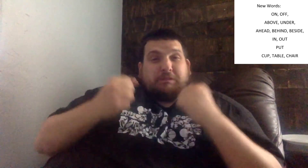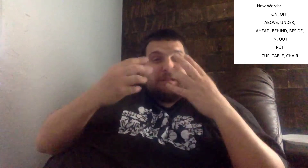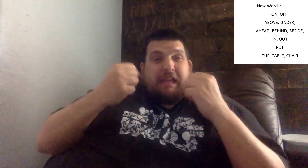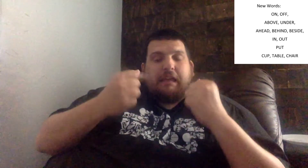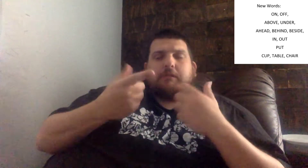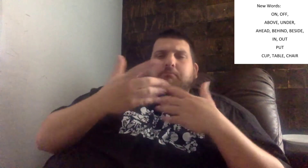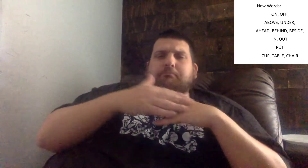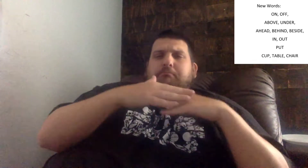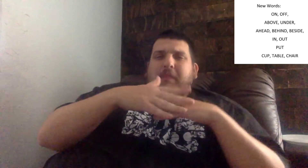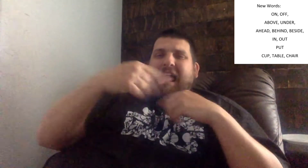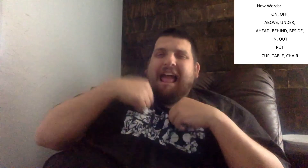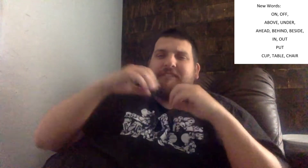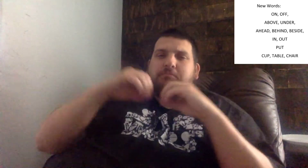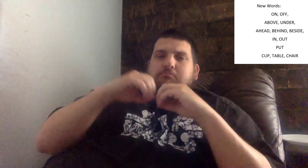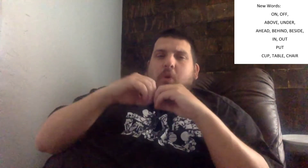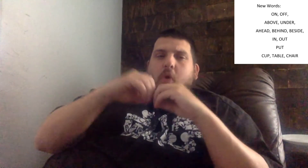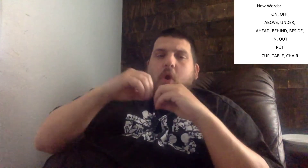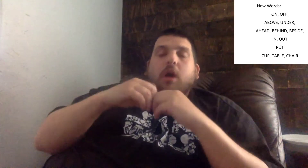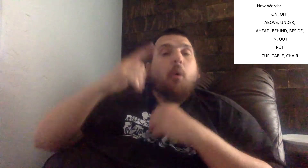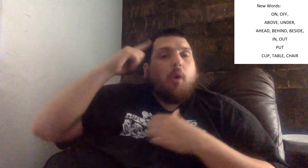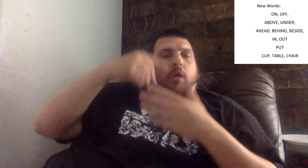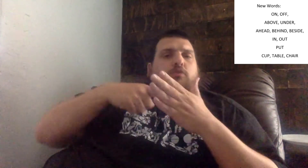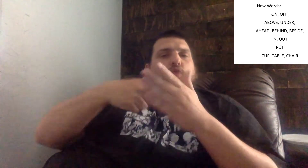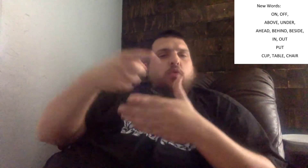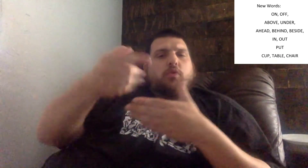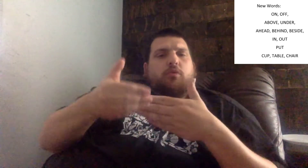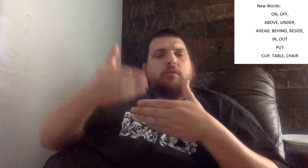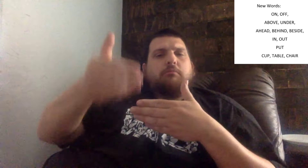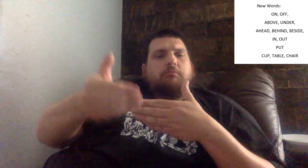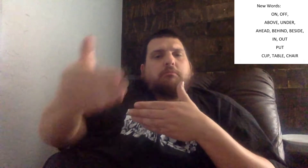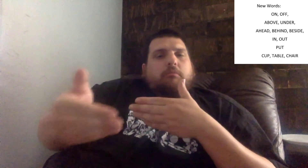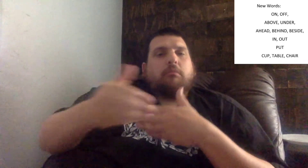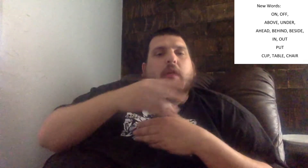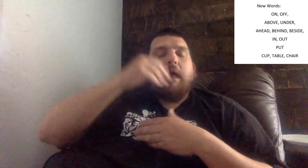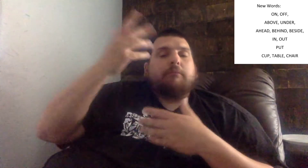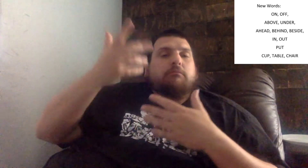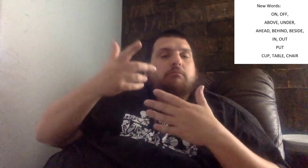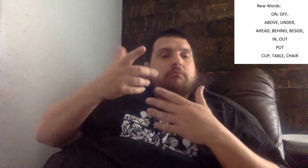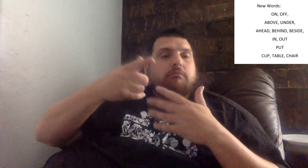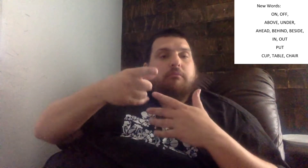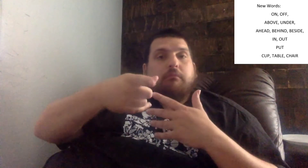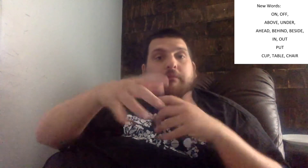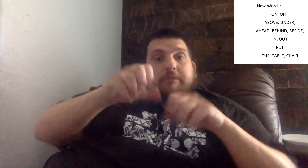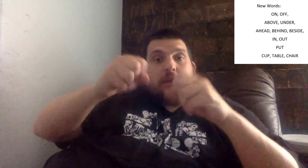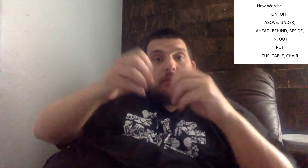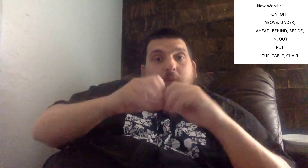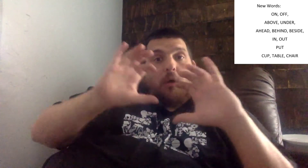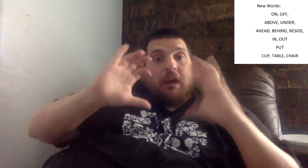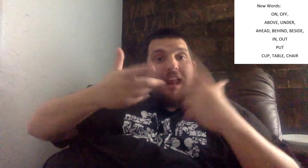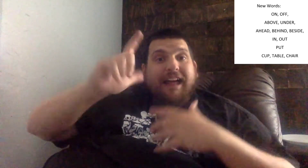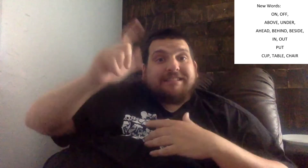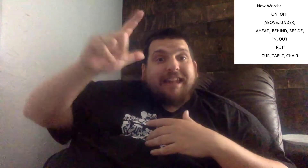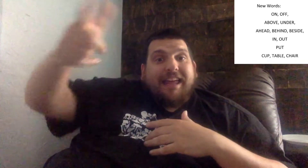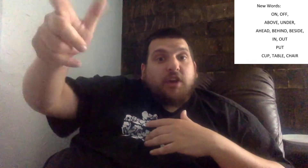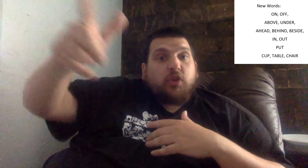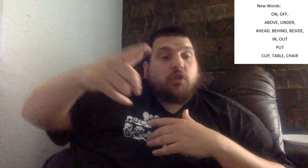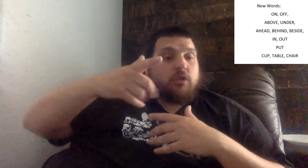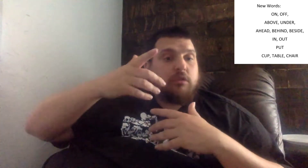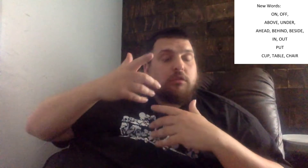There we go. Those signs have many more uses, and we will show them in the future. When